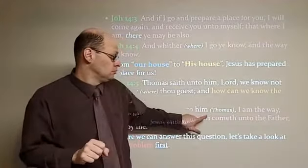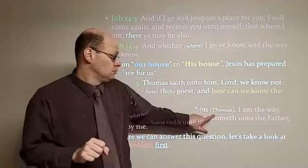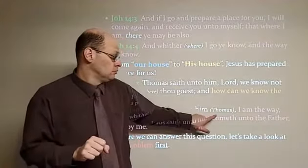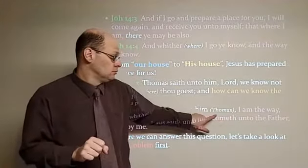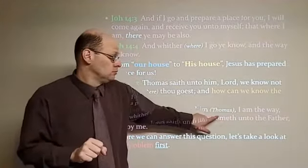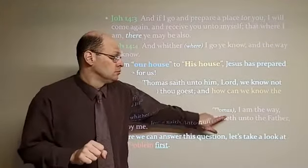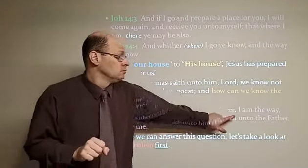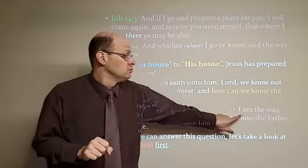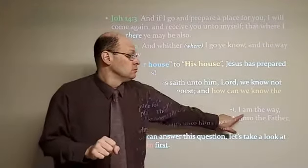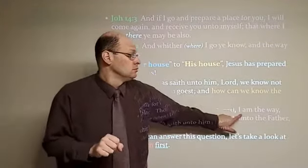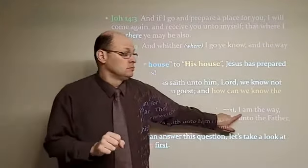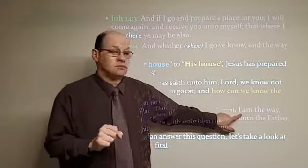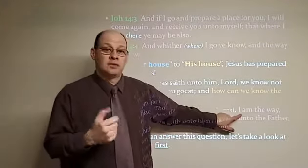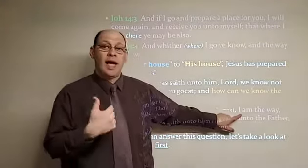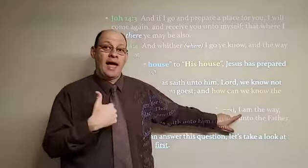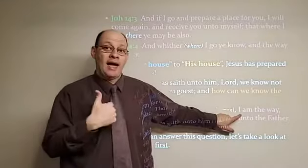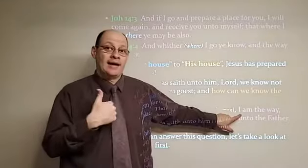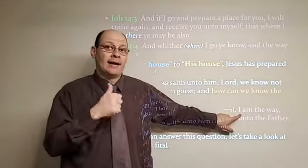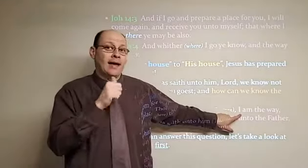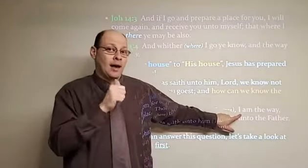in John 14 and 6 it said